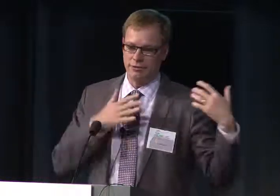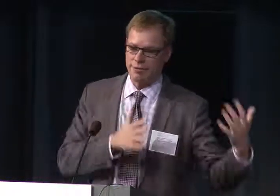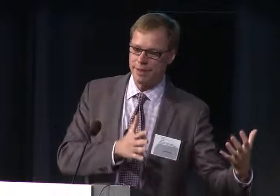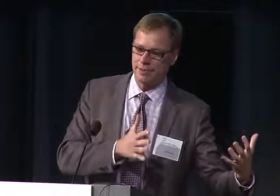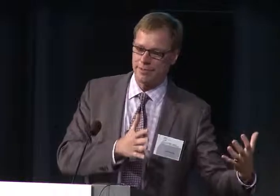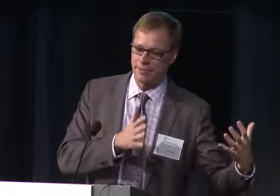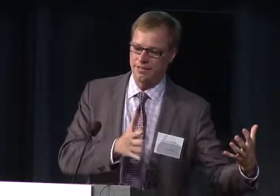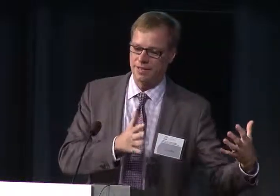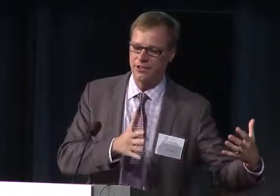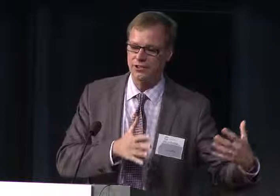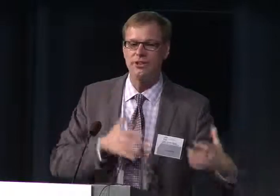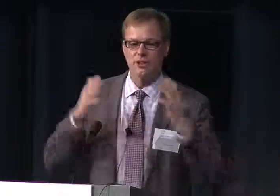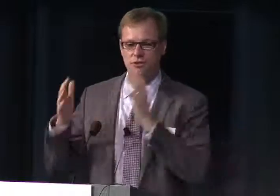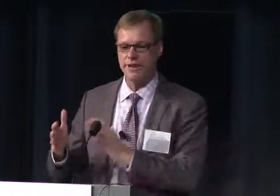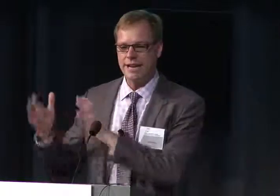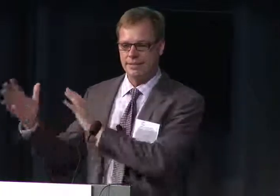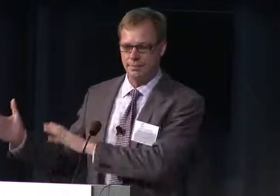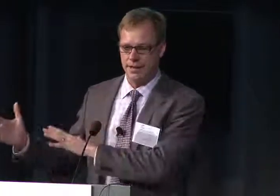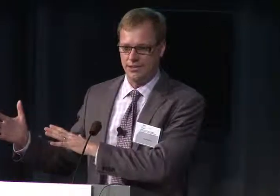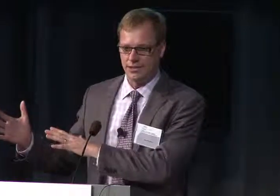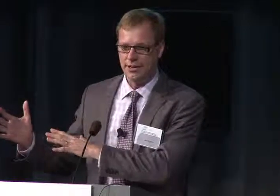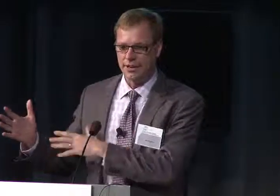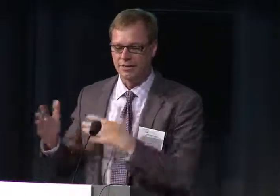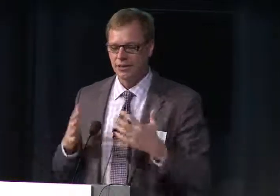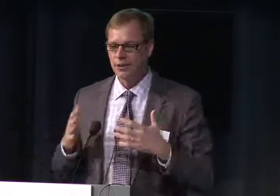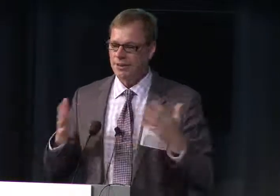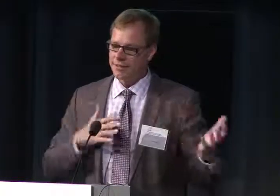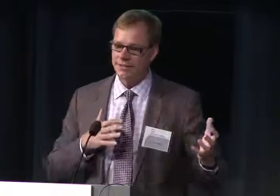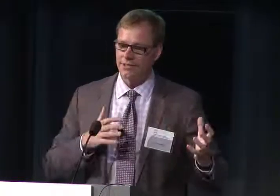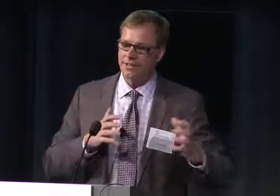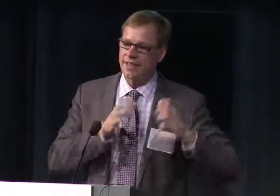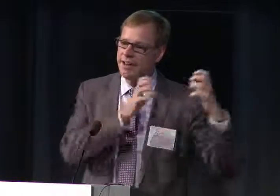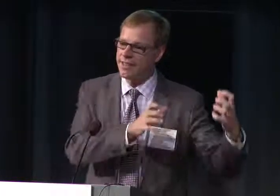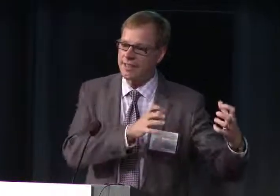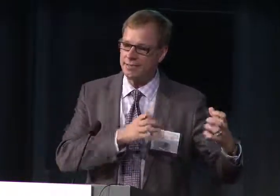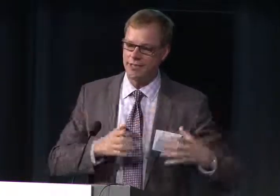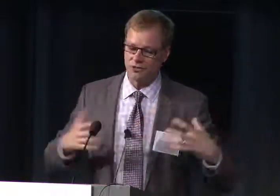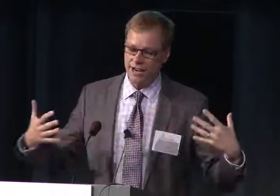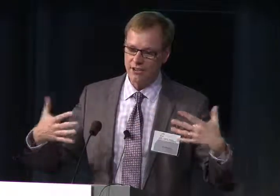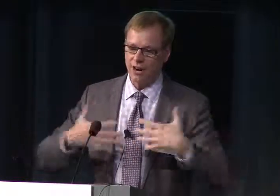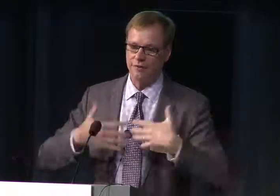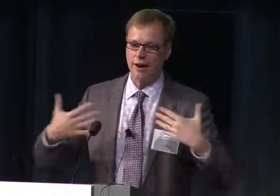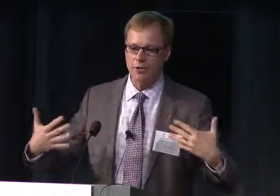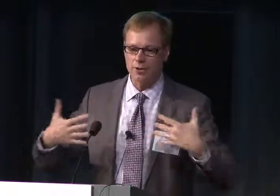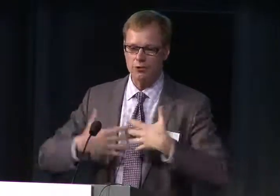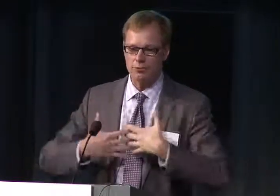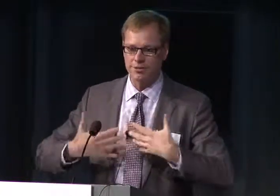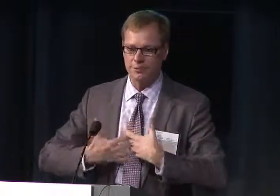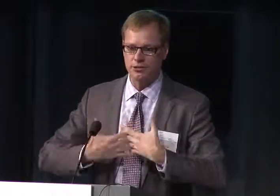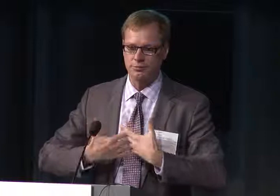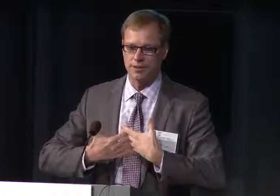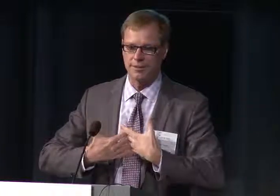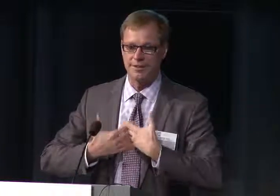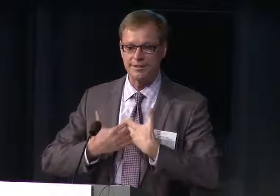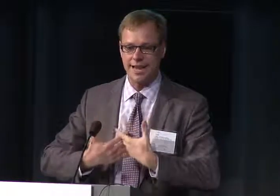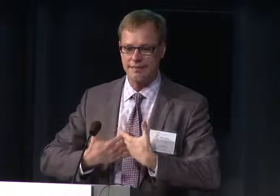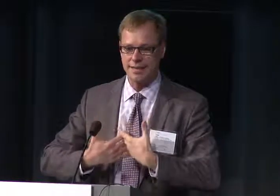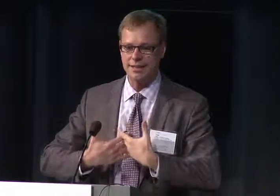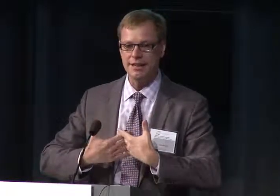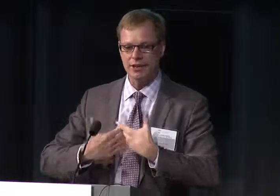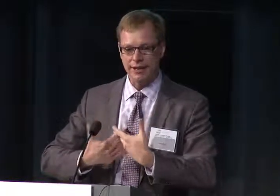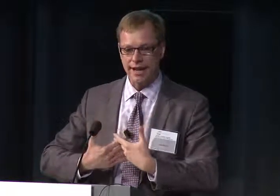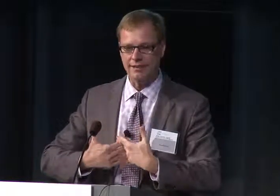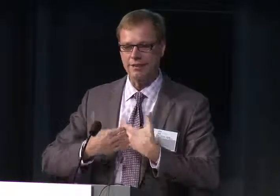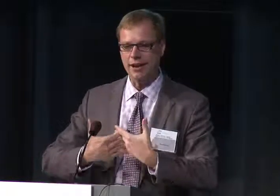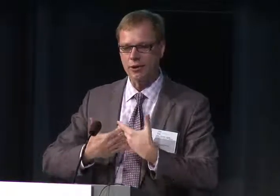that. A rhythmic pulsation creates pitch. And so this is just another demonstration of how the two perceptual parameters can